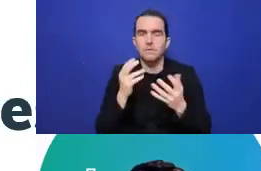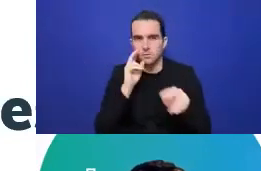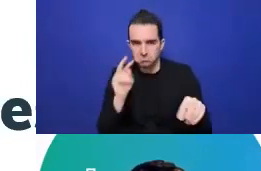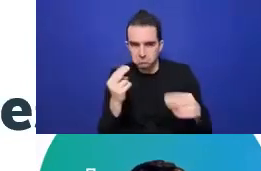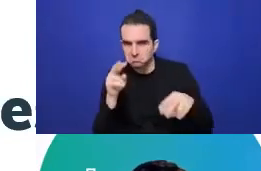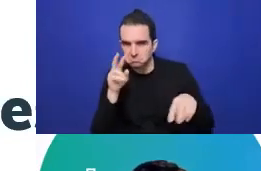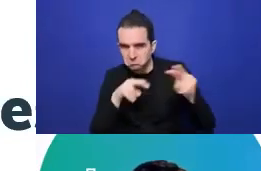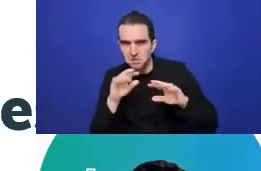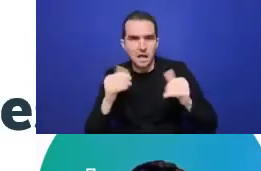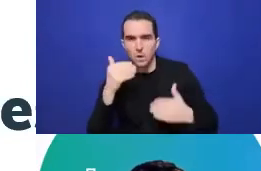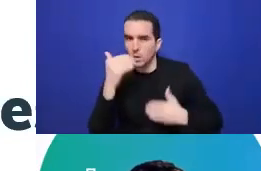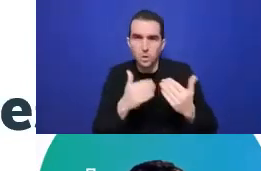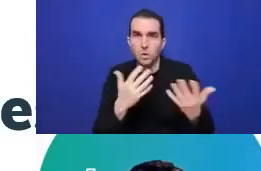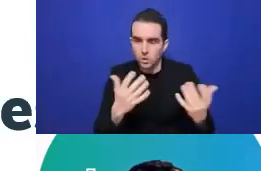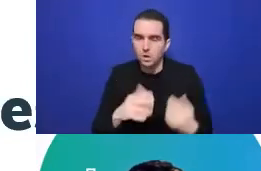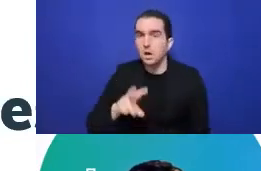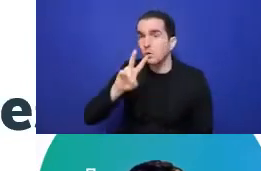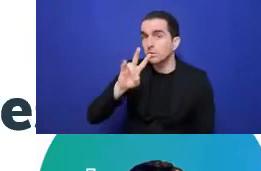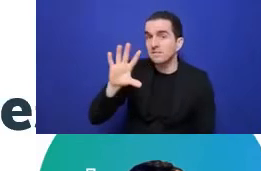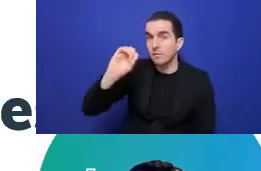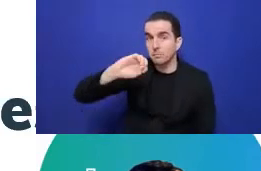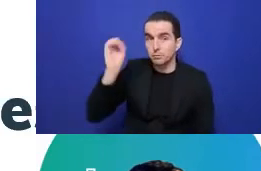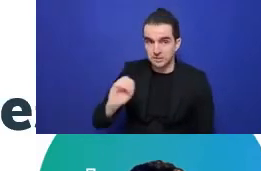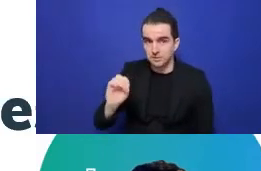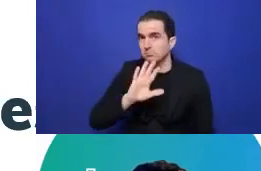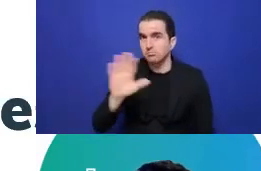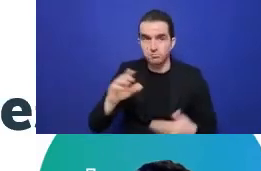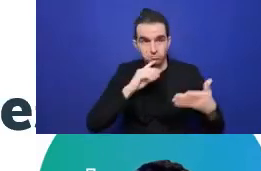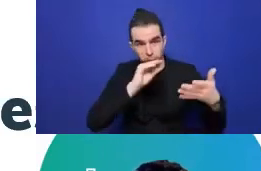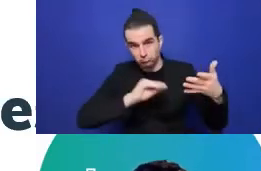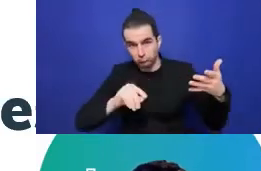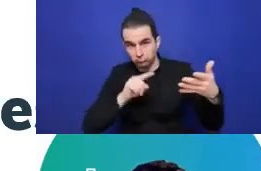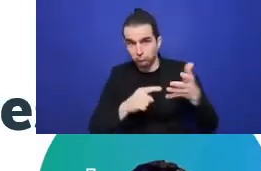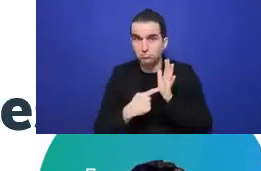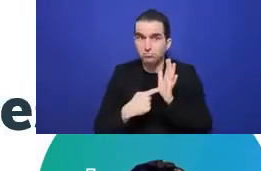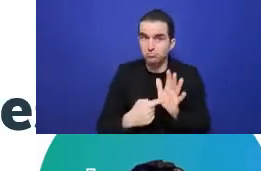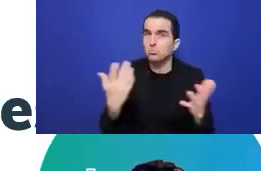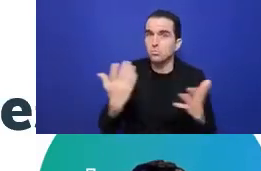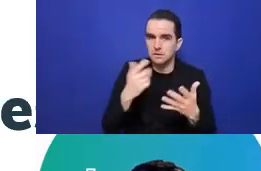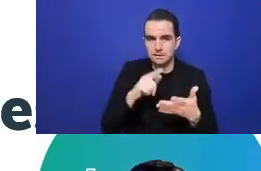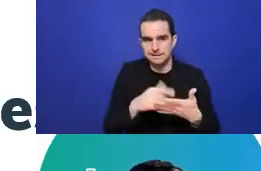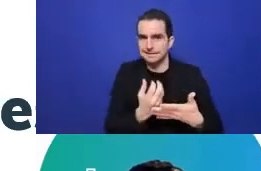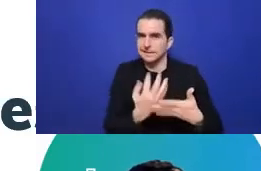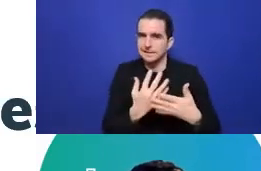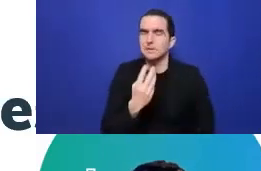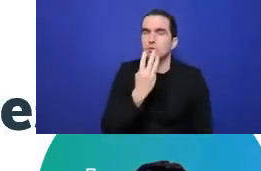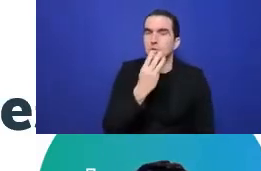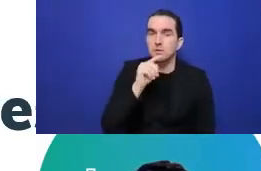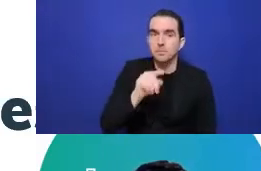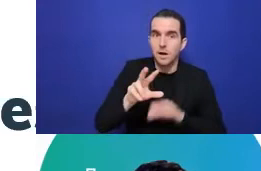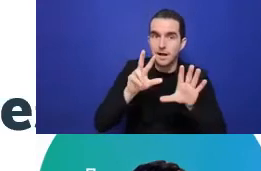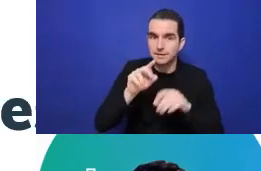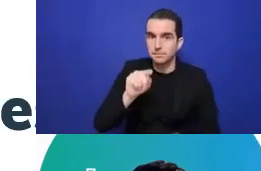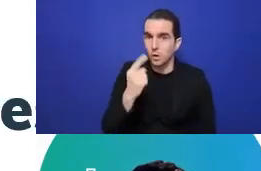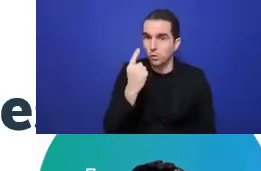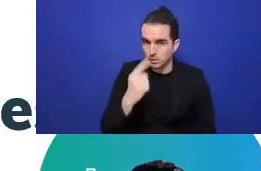indicators 3.8.1 or 3.8.2, which are the financial protection or service coverage. But only 10%